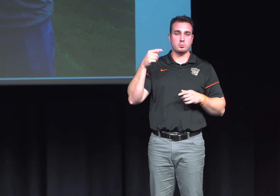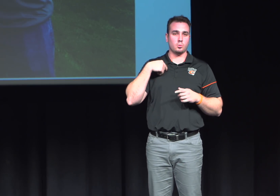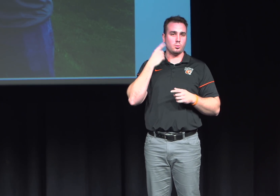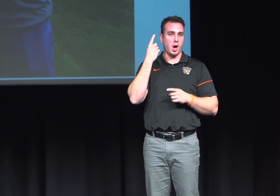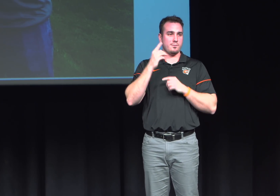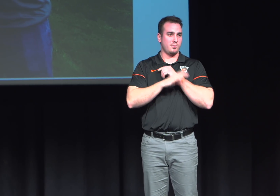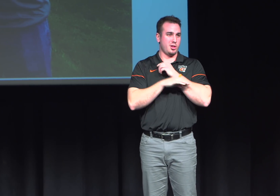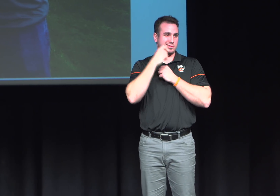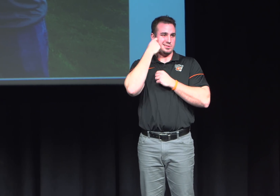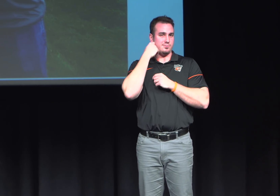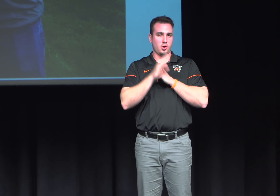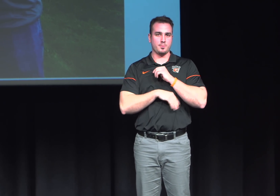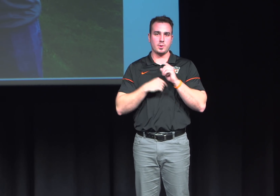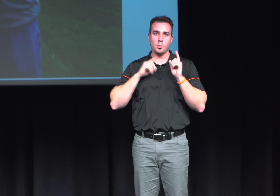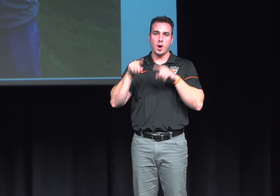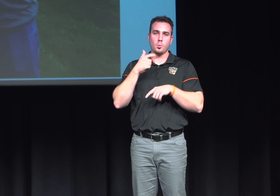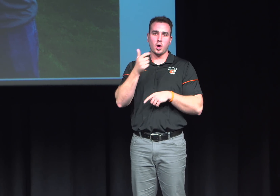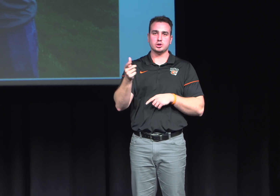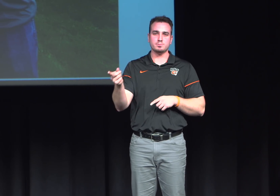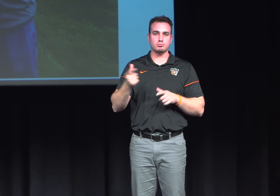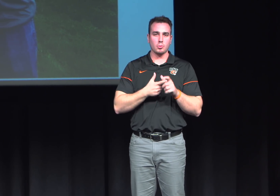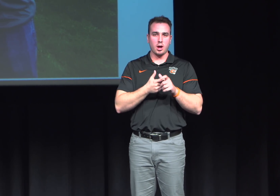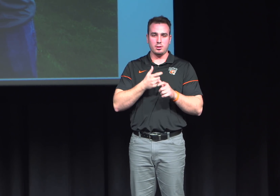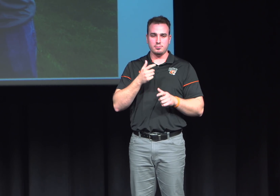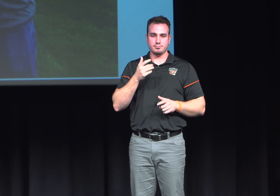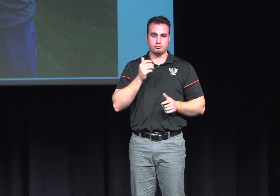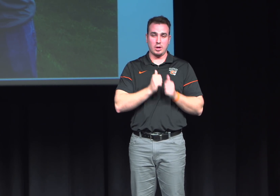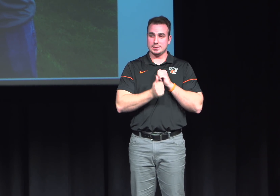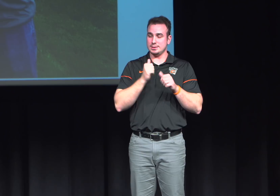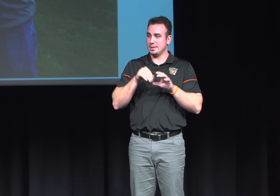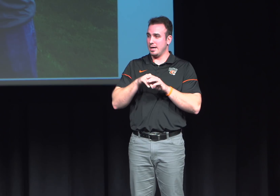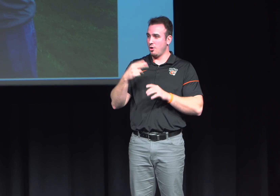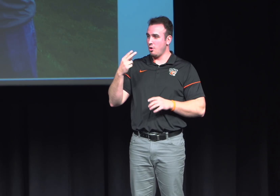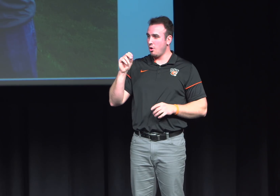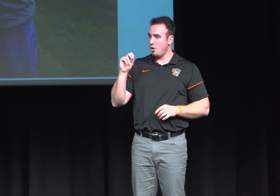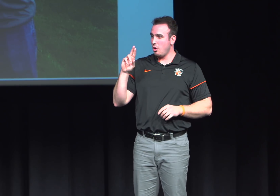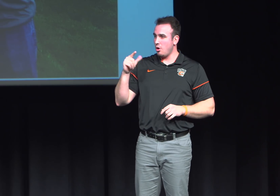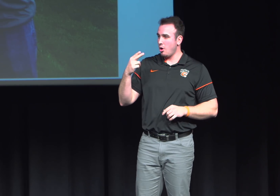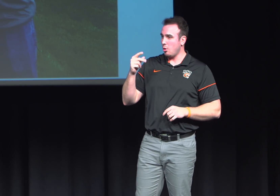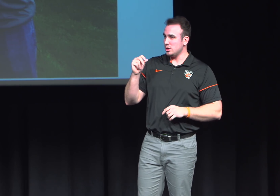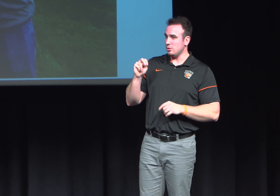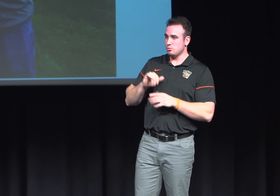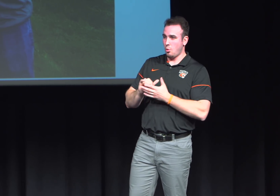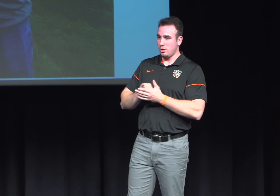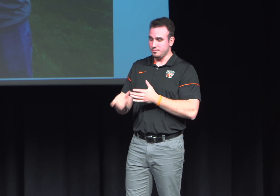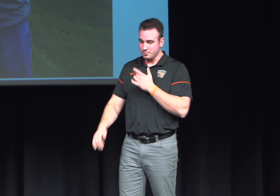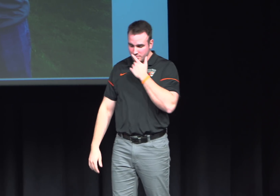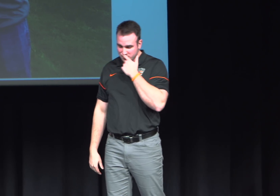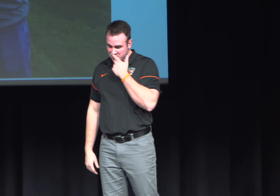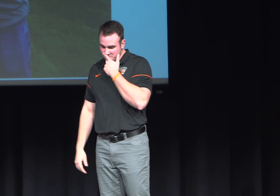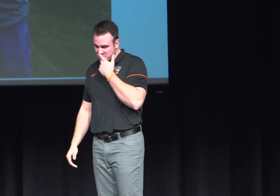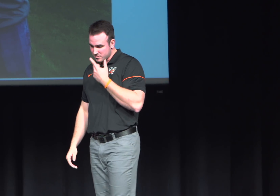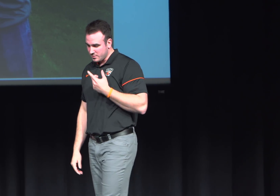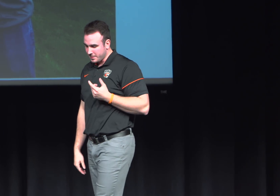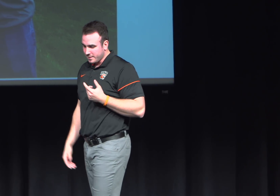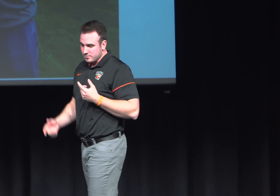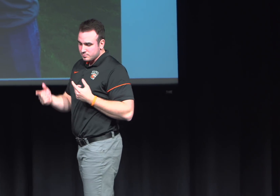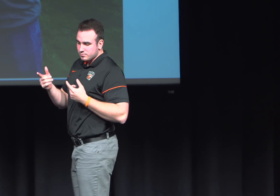So this past fall, I went to go watch one of his races in Houghton, New York. The whole